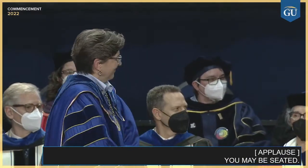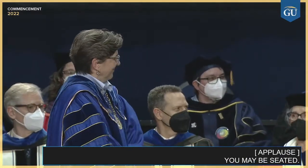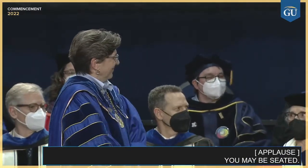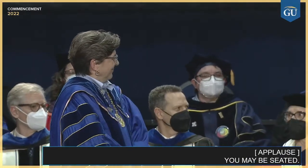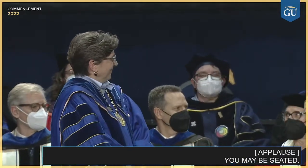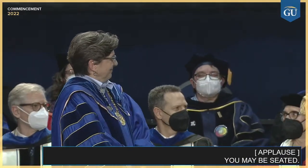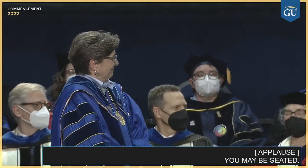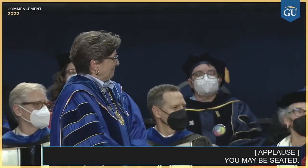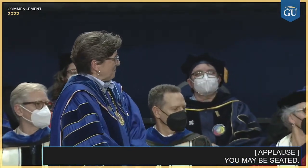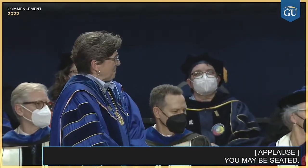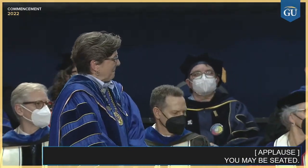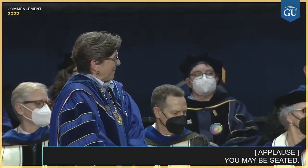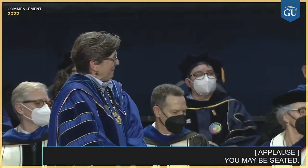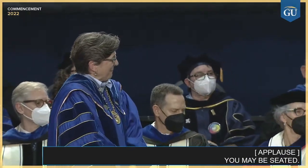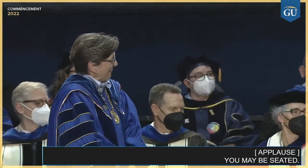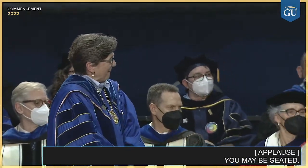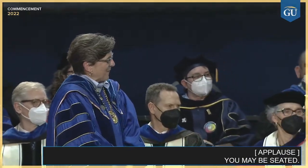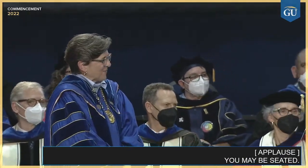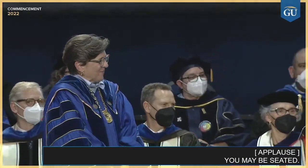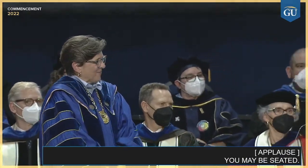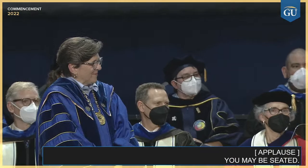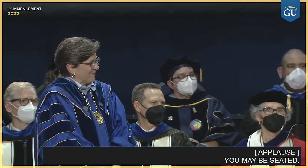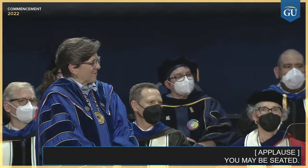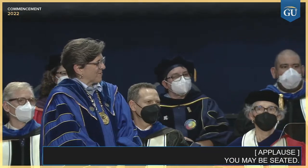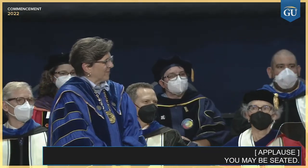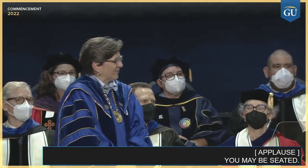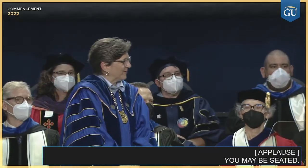Provost Lewis, will you please join me on stage?